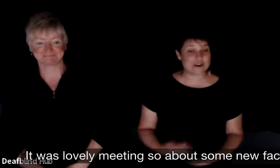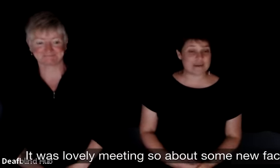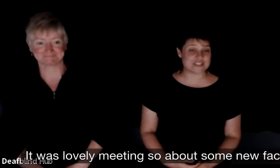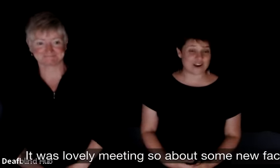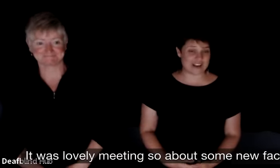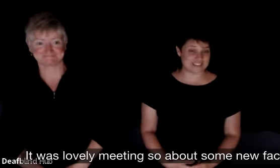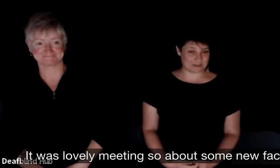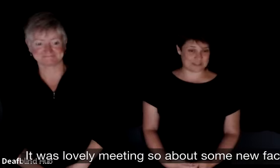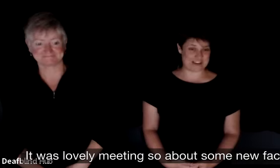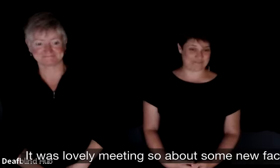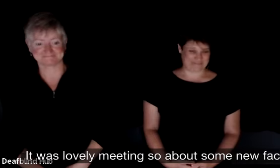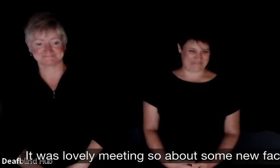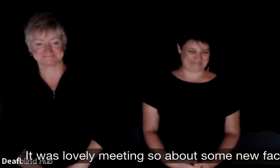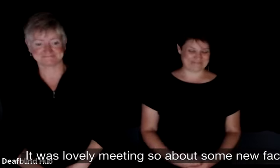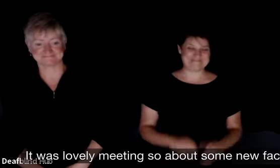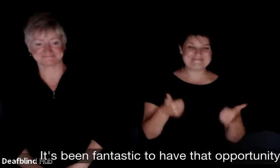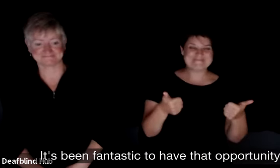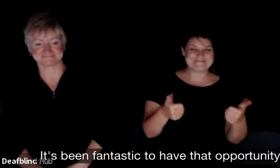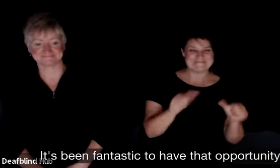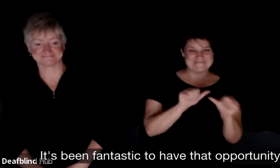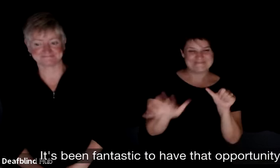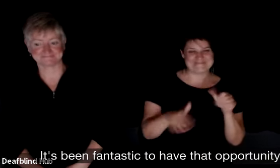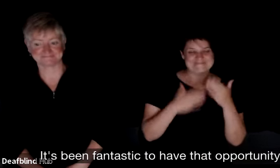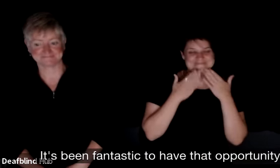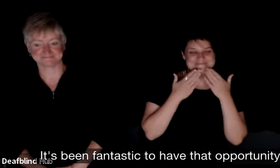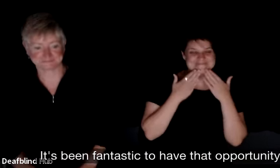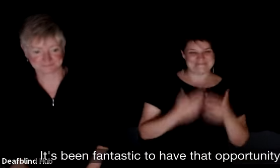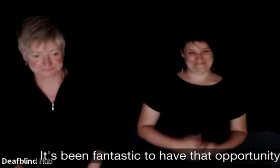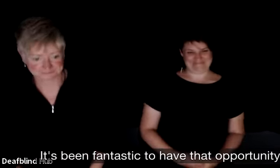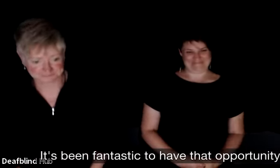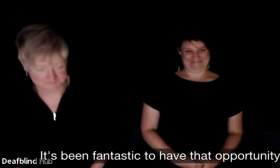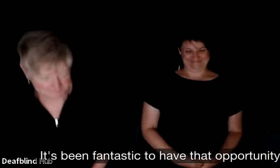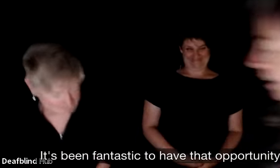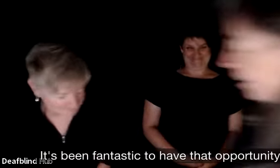thanks very much, guys. Well done. Great.